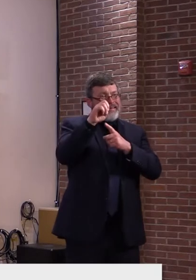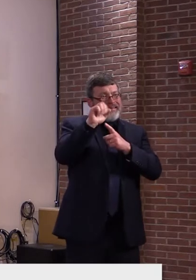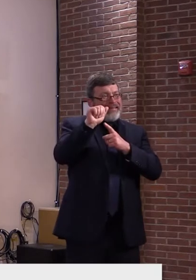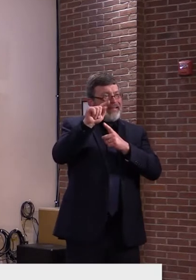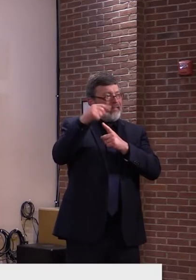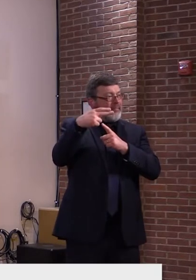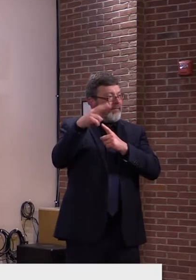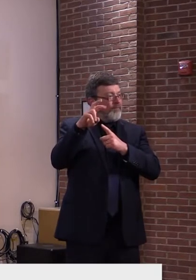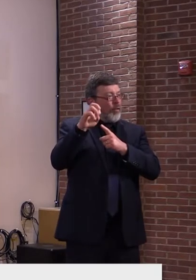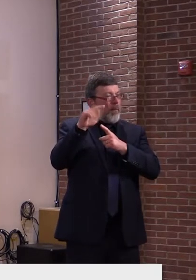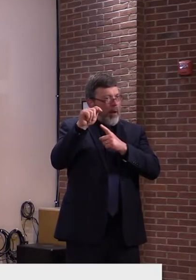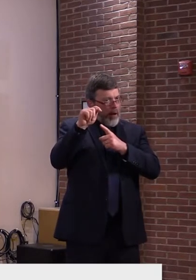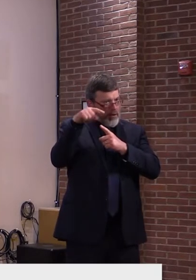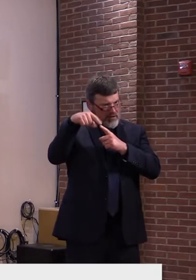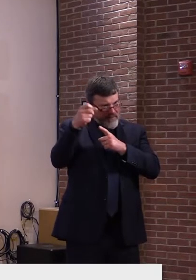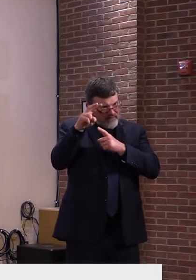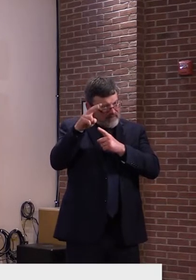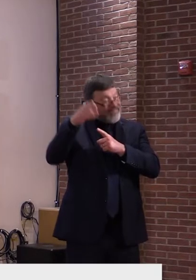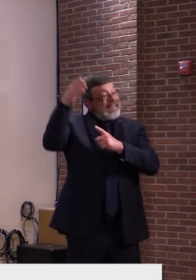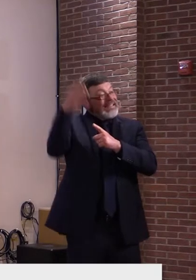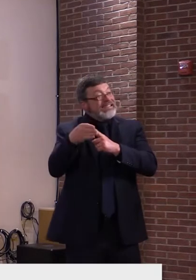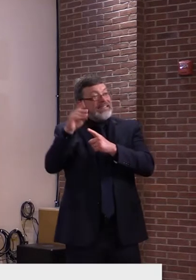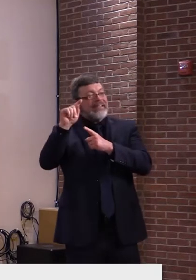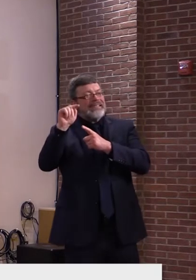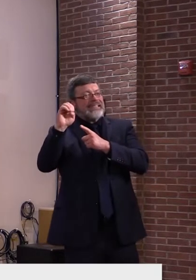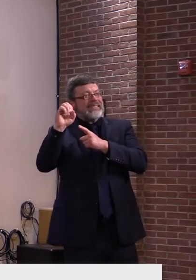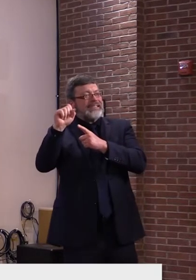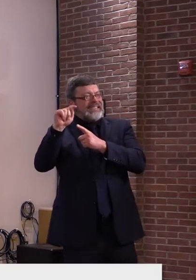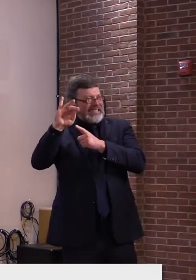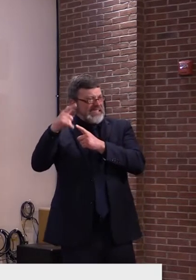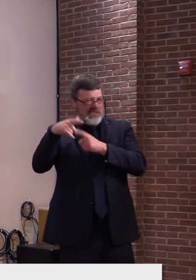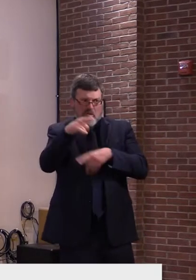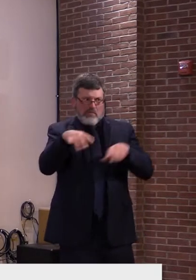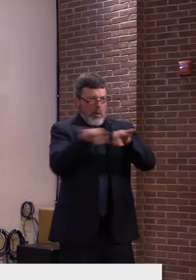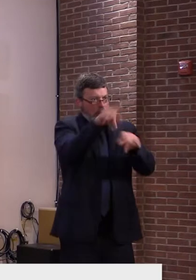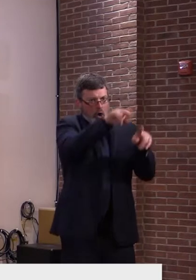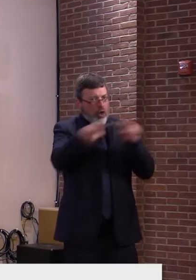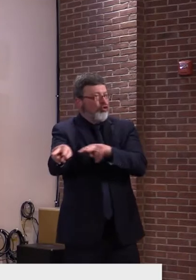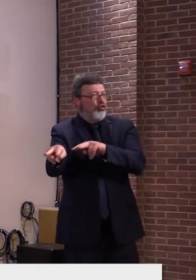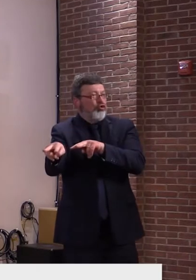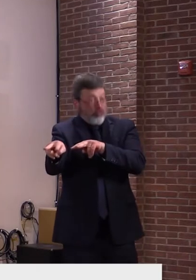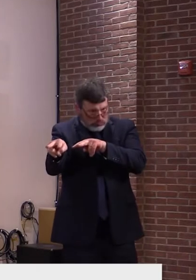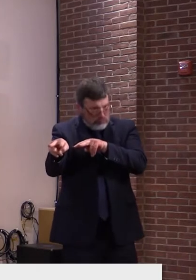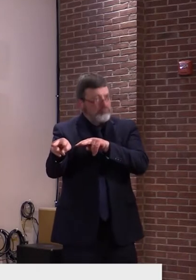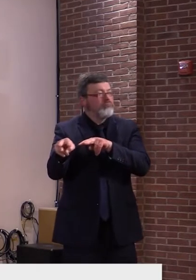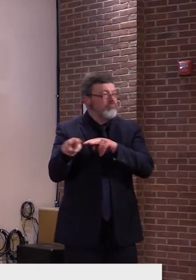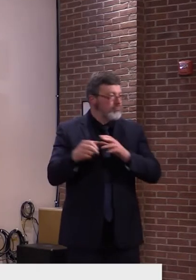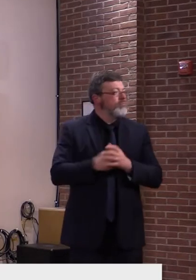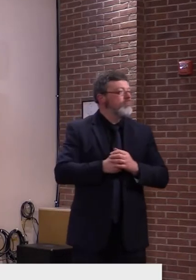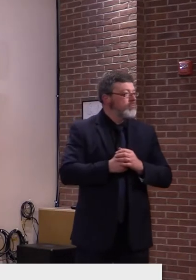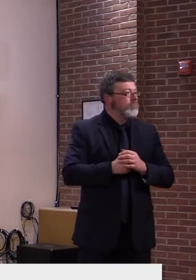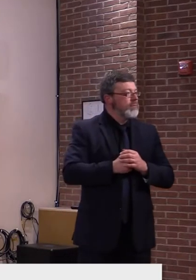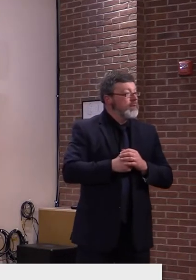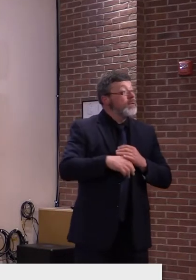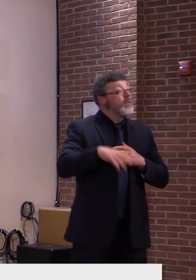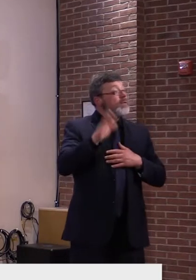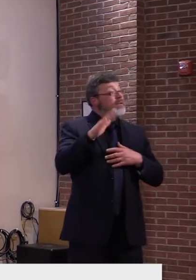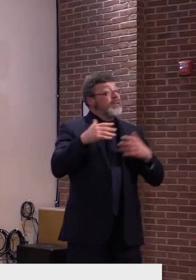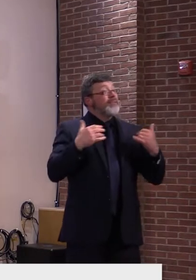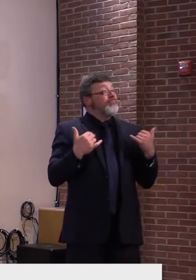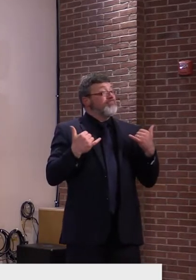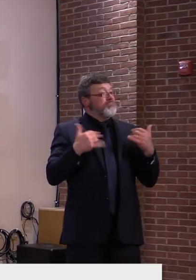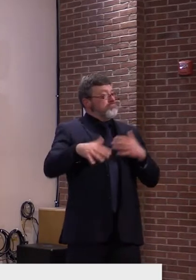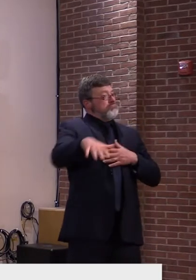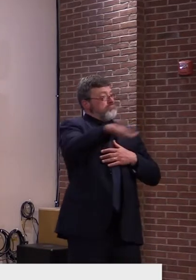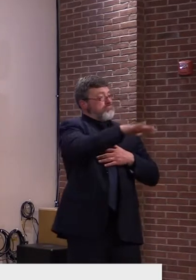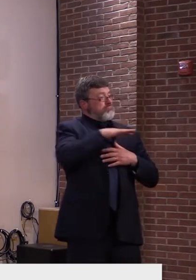healthvermont.gov/testing. In the end, living with this virus at this stage of the pandemic can be distilled down